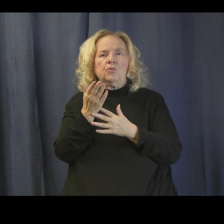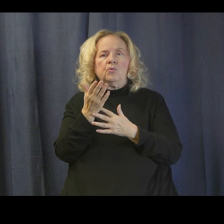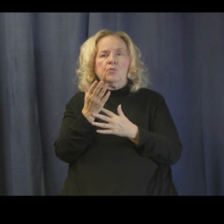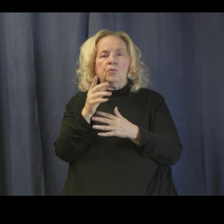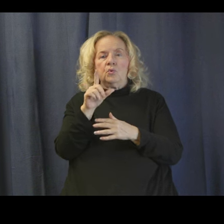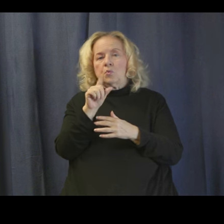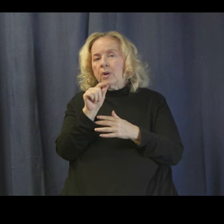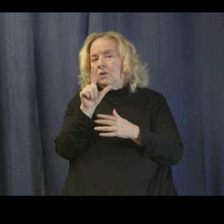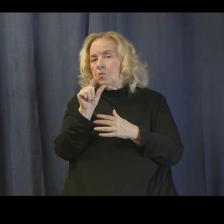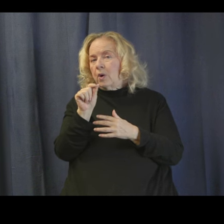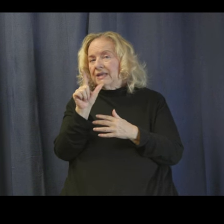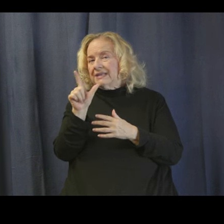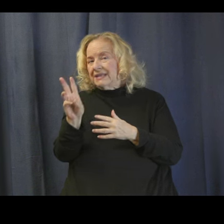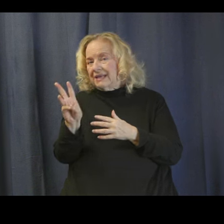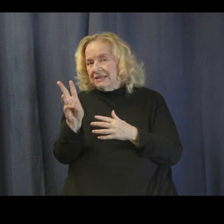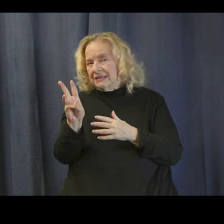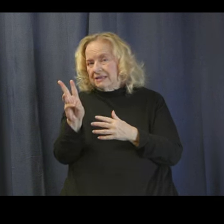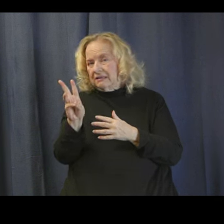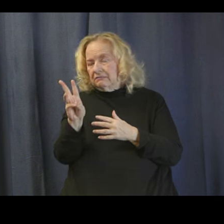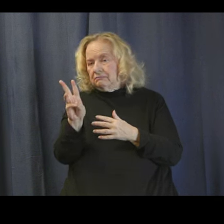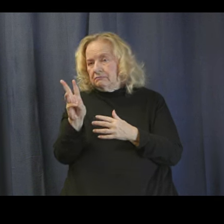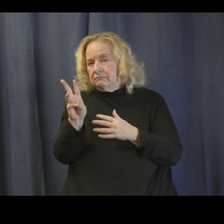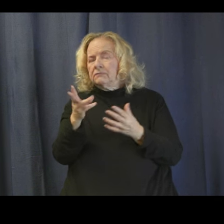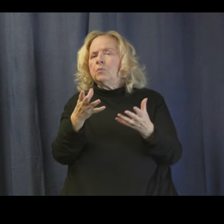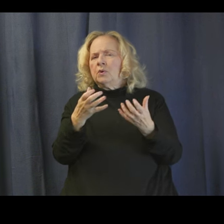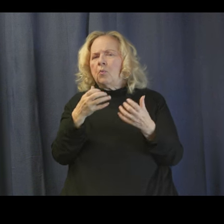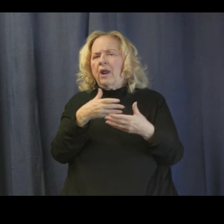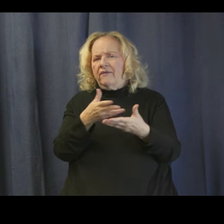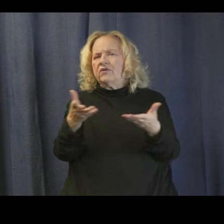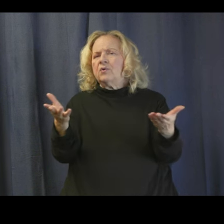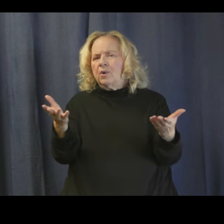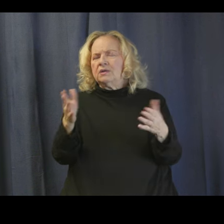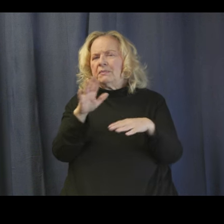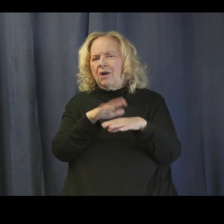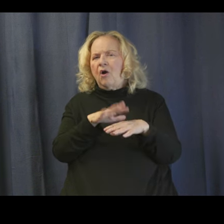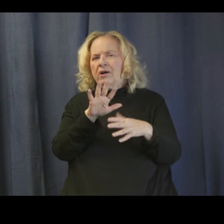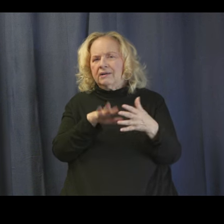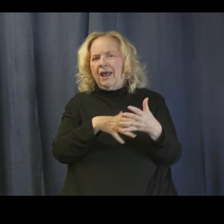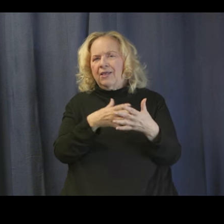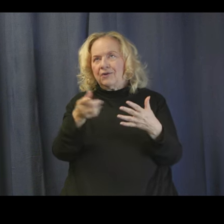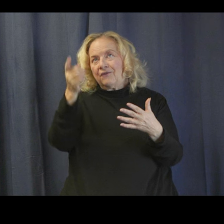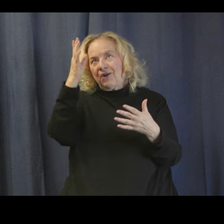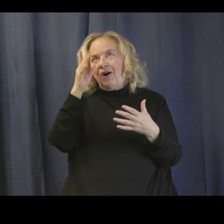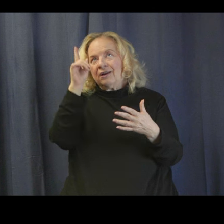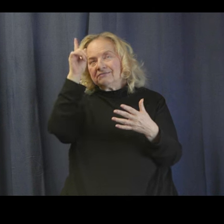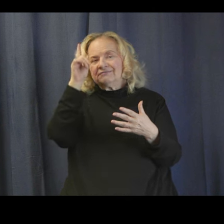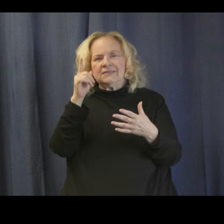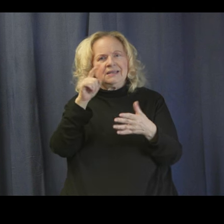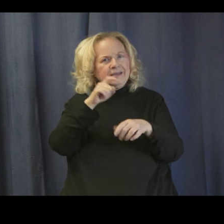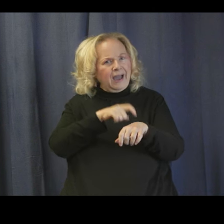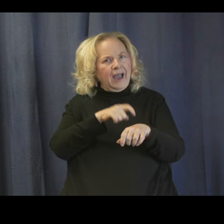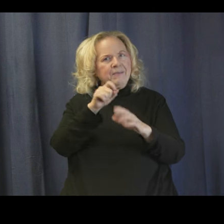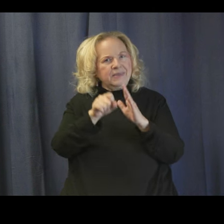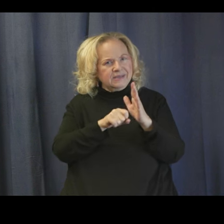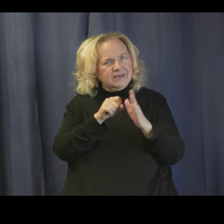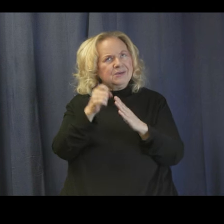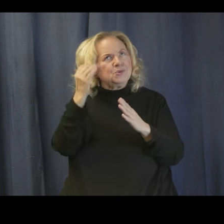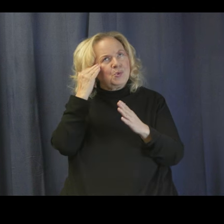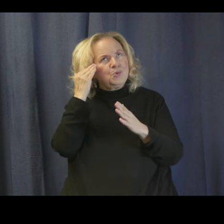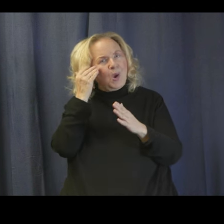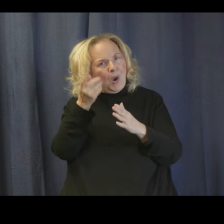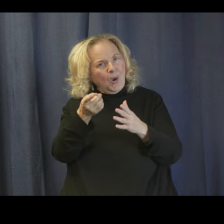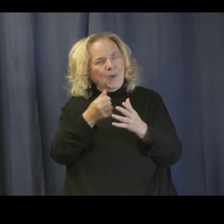through to 2026. And we want everyone to get on God's calendar so they know the times and